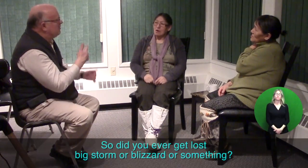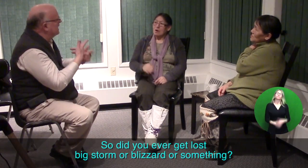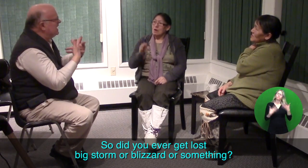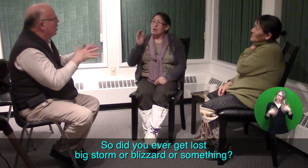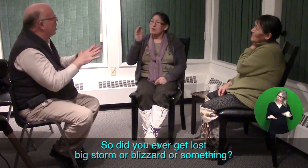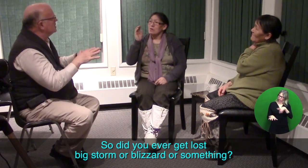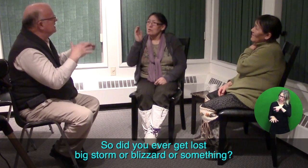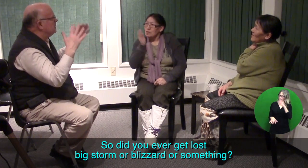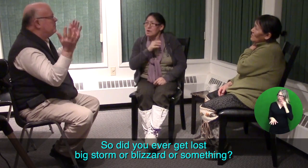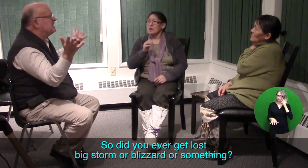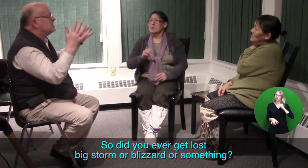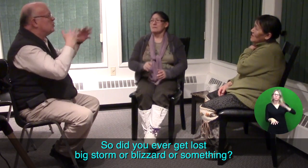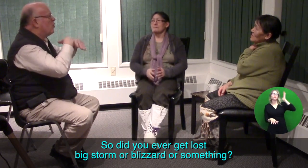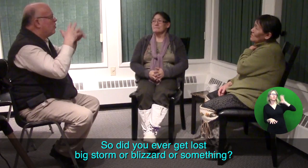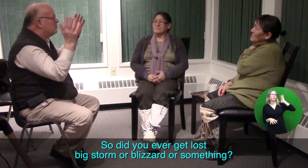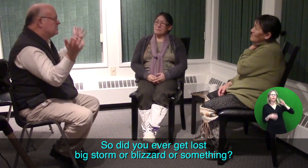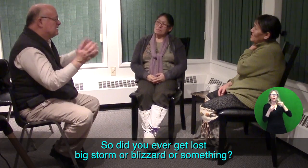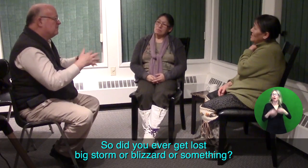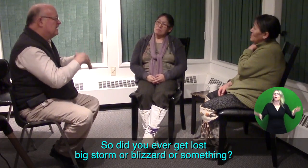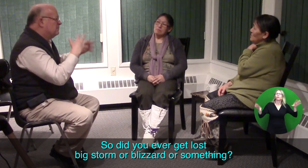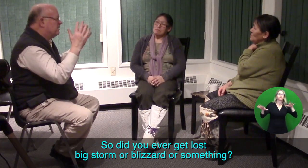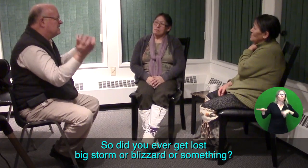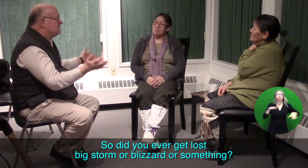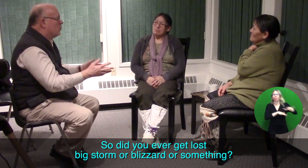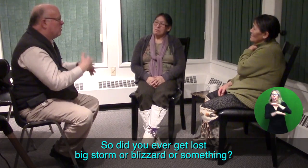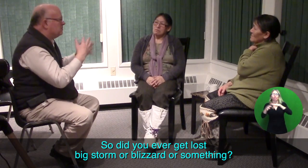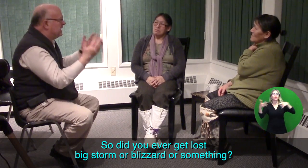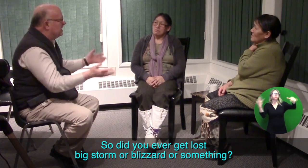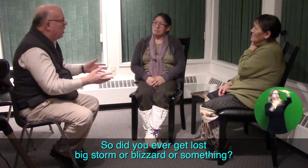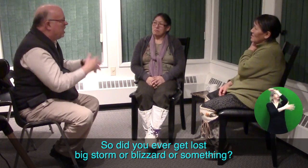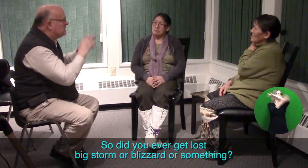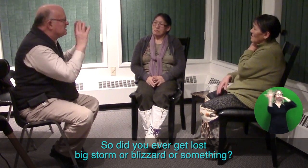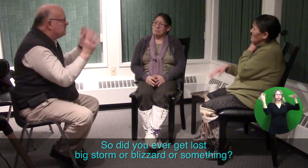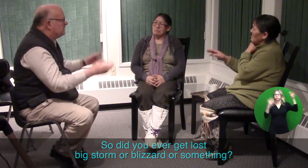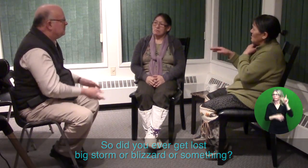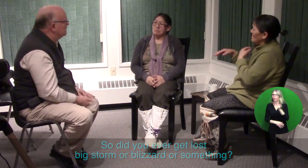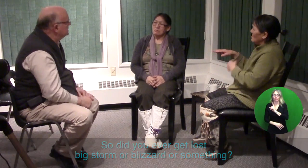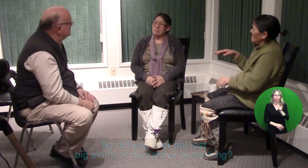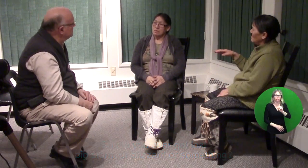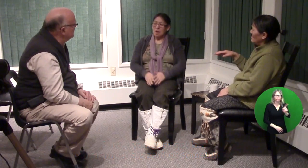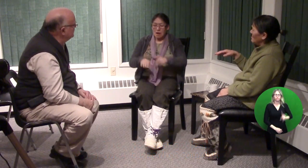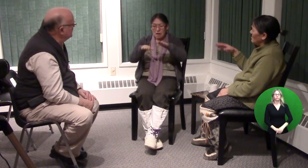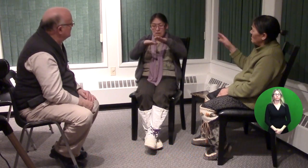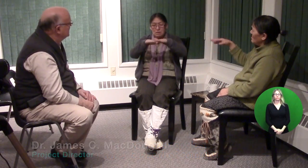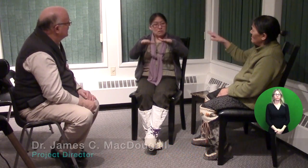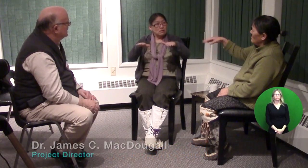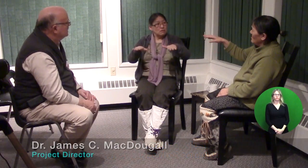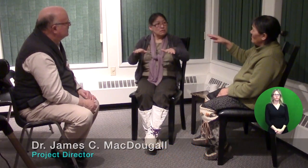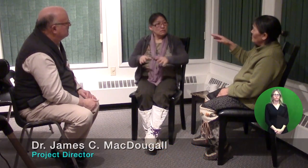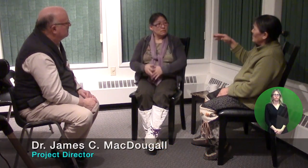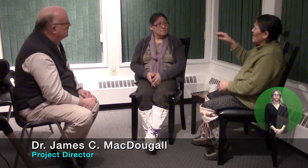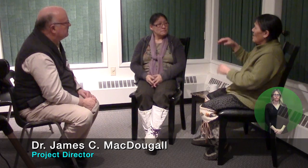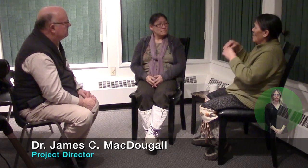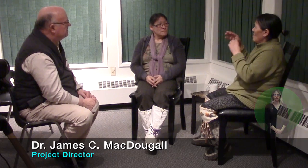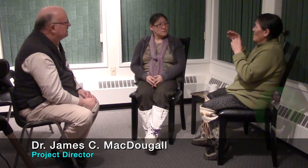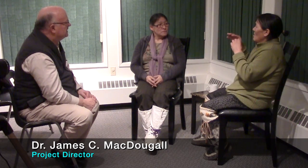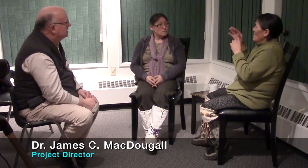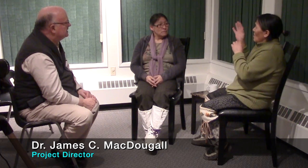So did you ever get lost in a big storm or something? Big storm, get lost, something blizzard maybe?